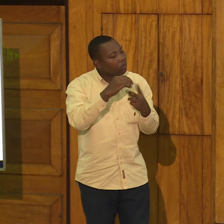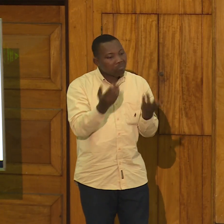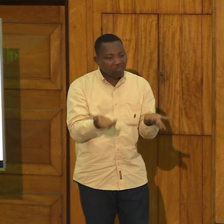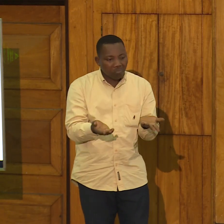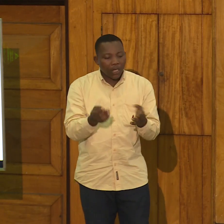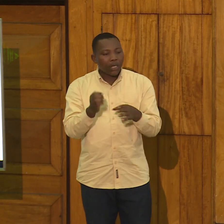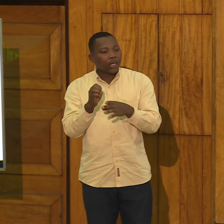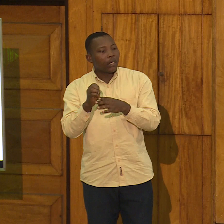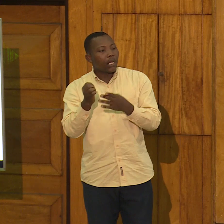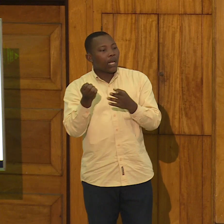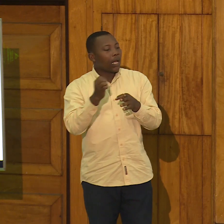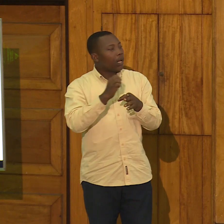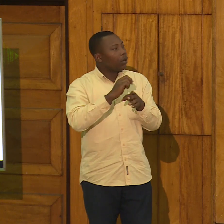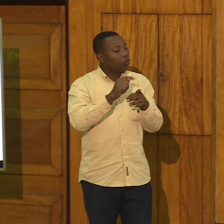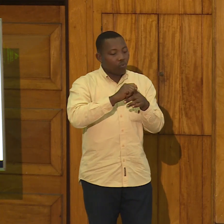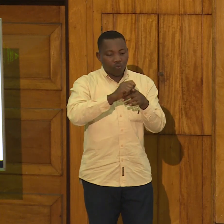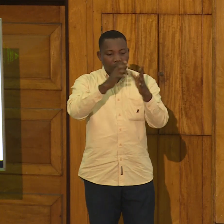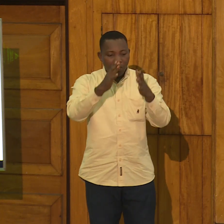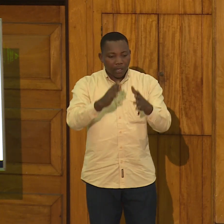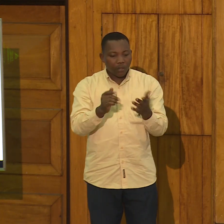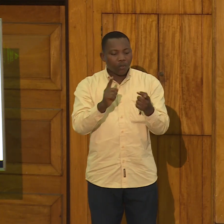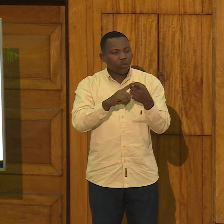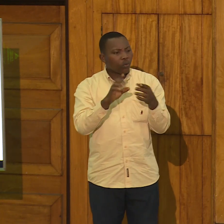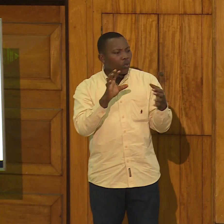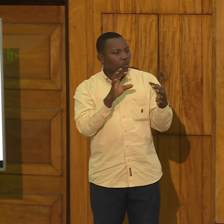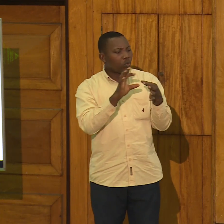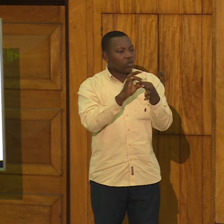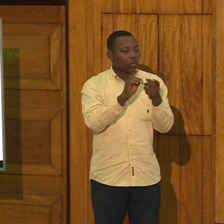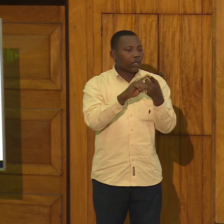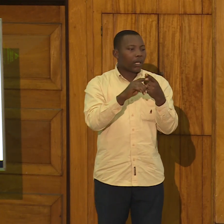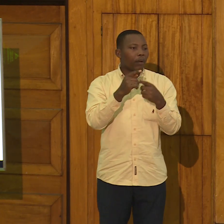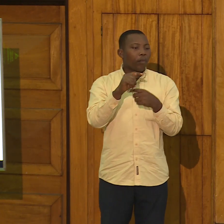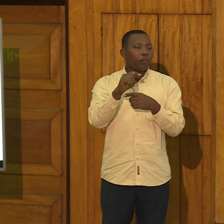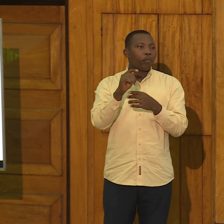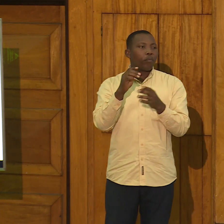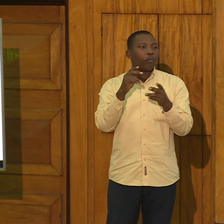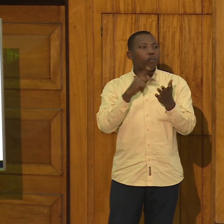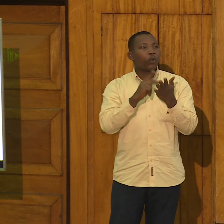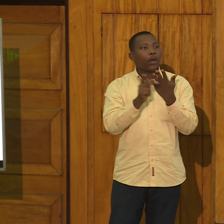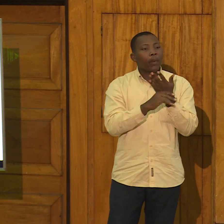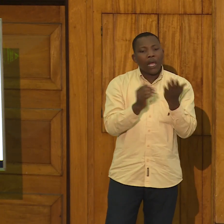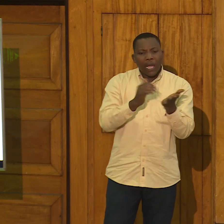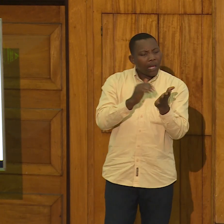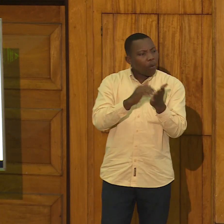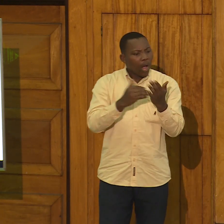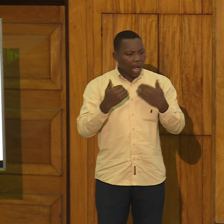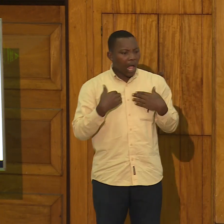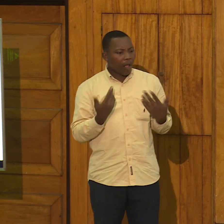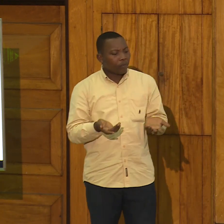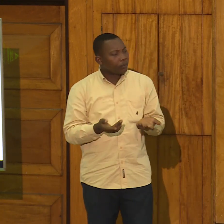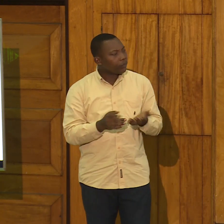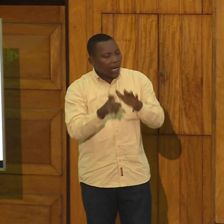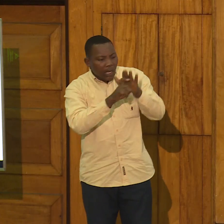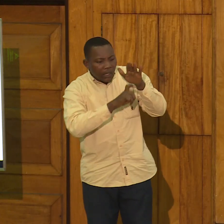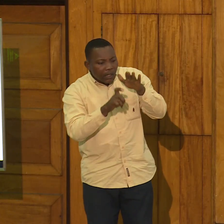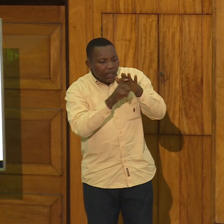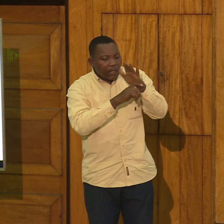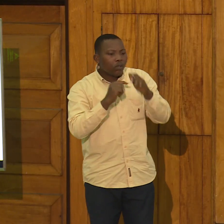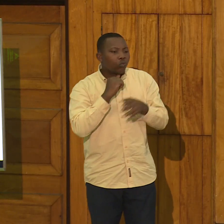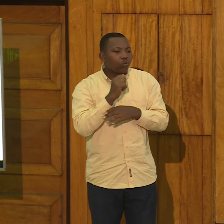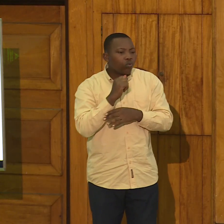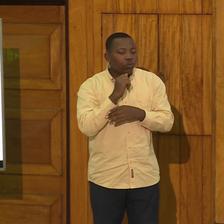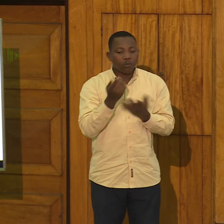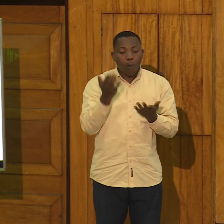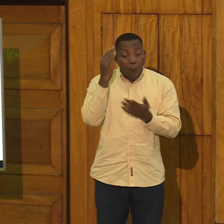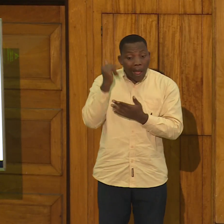mentees who join the program. But what is also then important is that we also have a screening tool, because what we are trying to do is also have